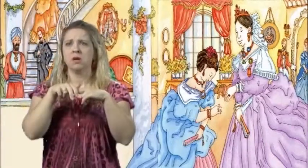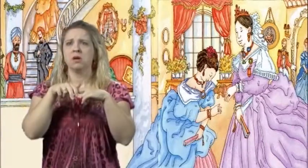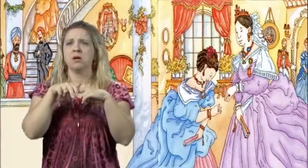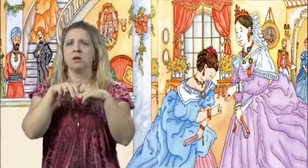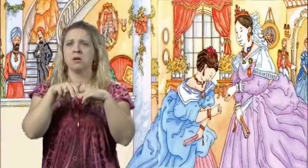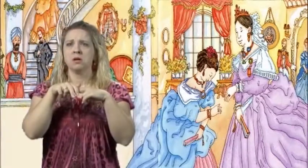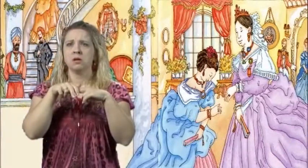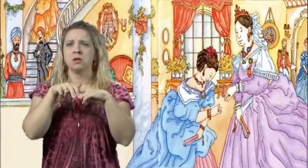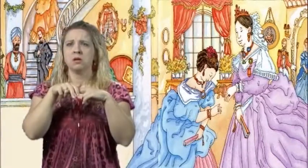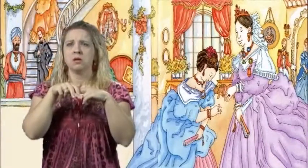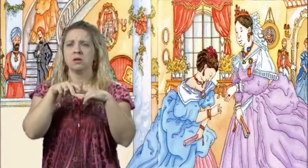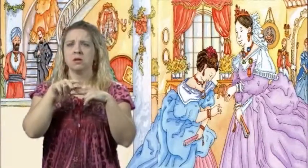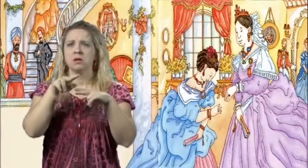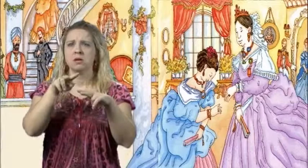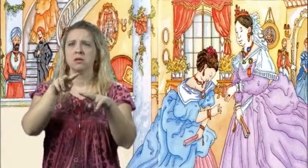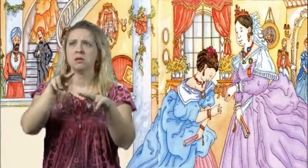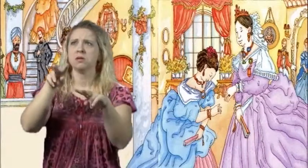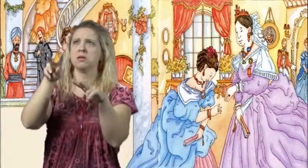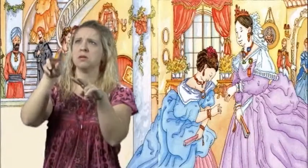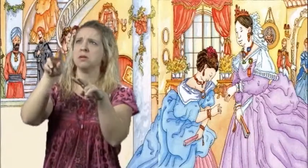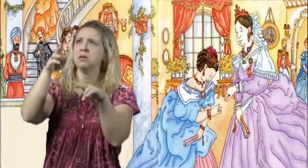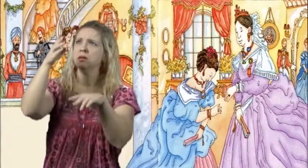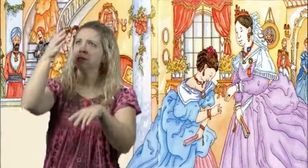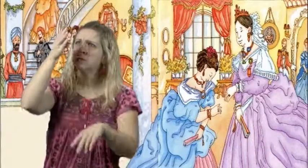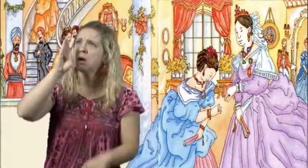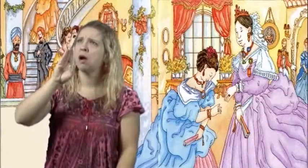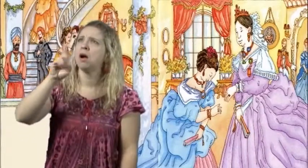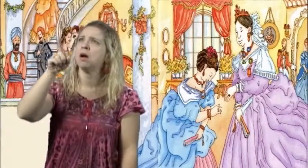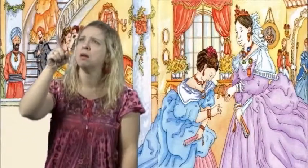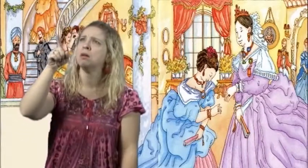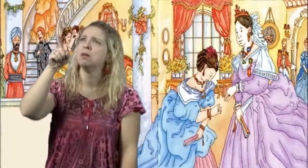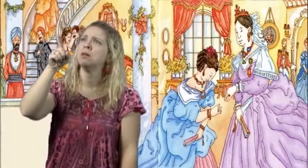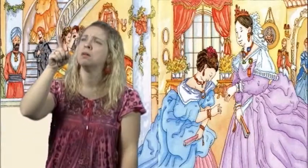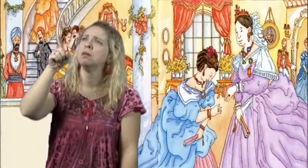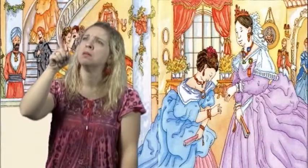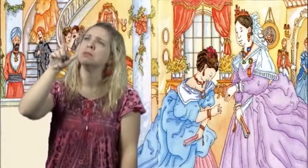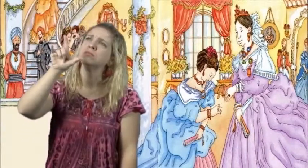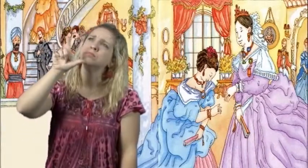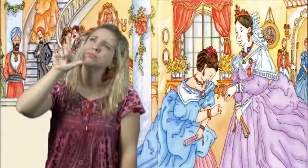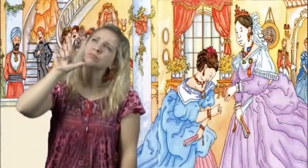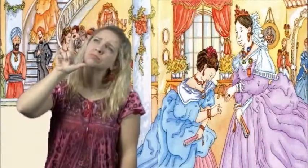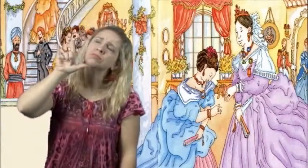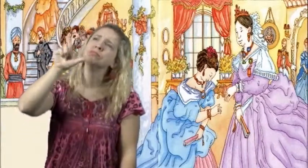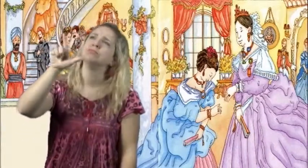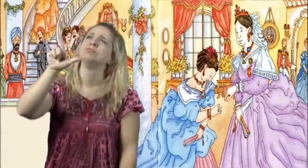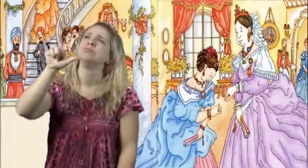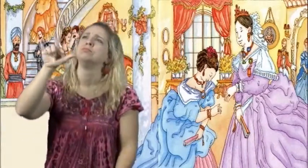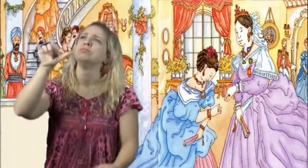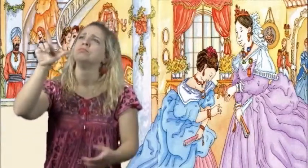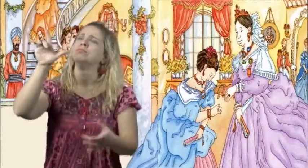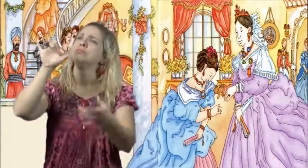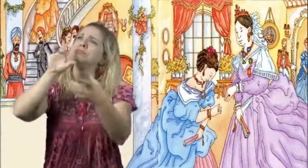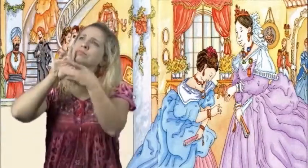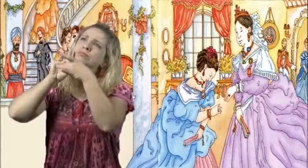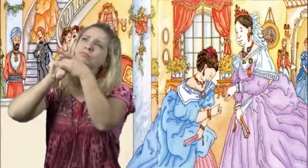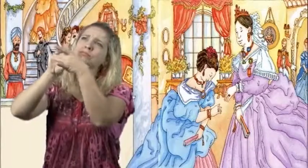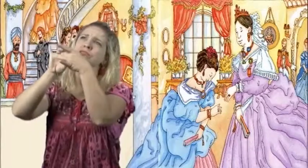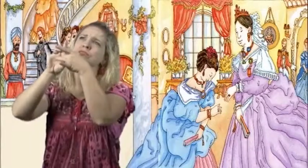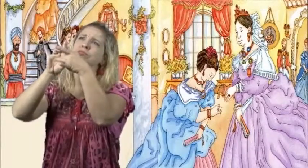then." Almost 7 years later, on February 7, 1837, she wrote,